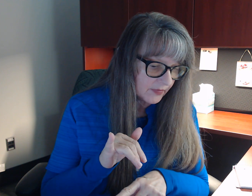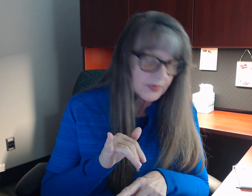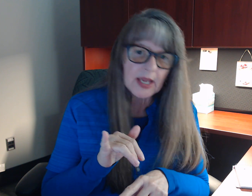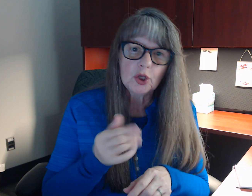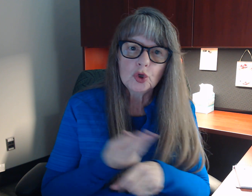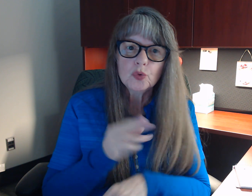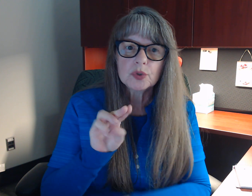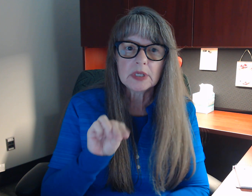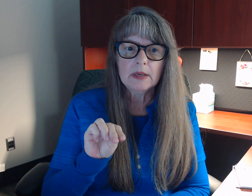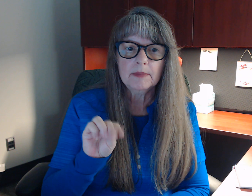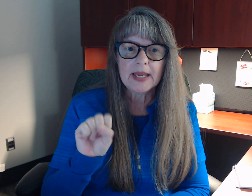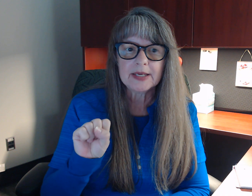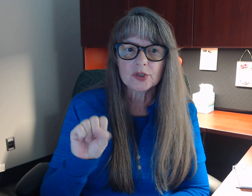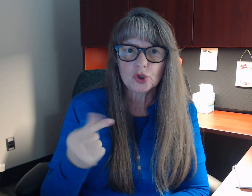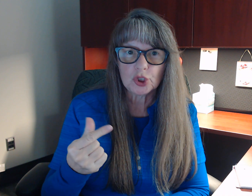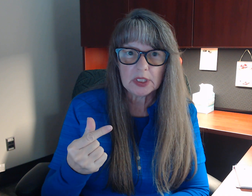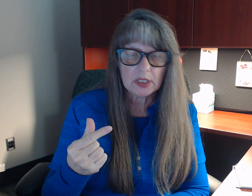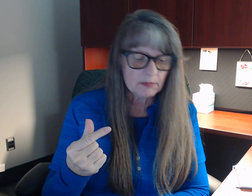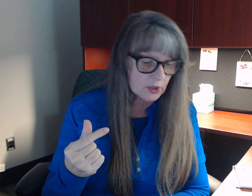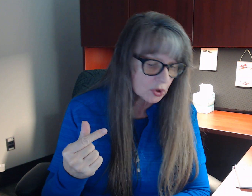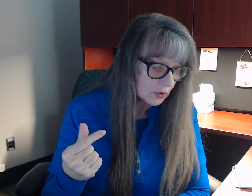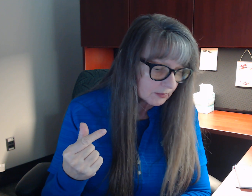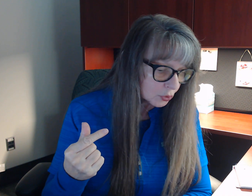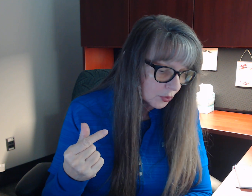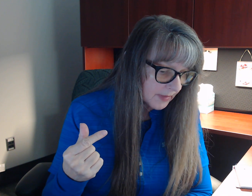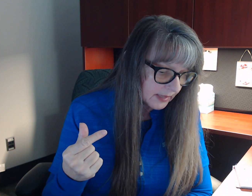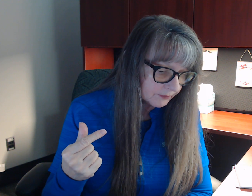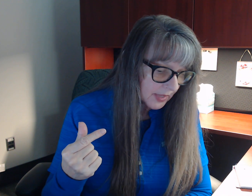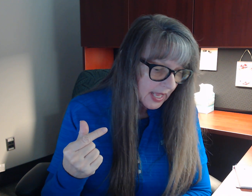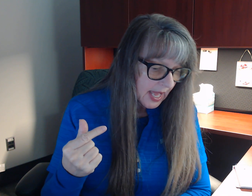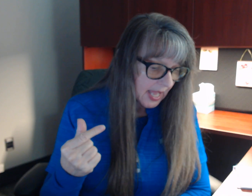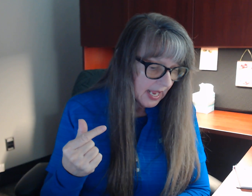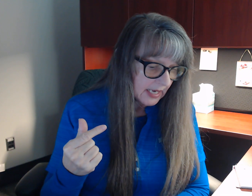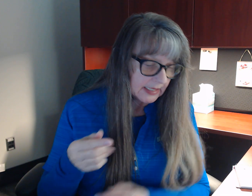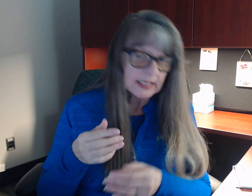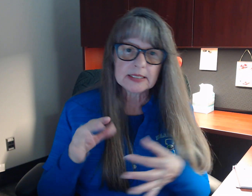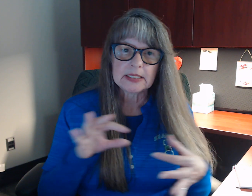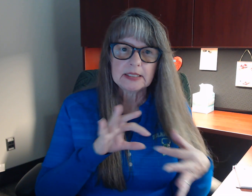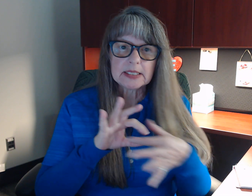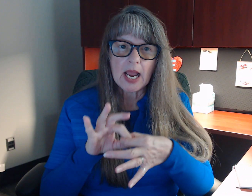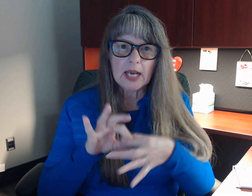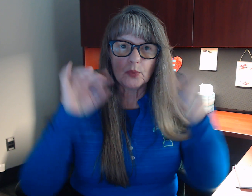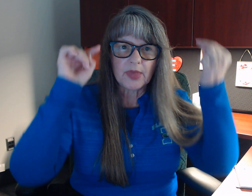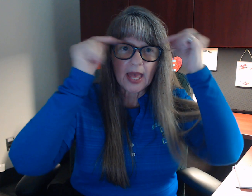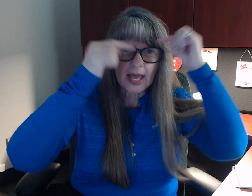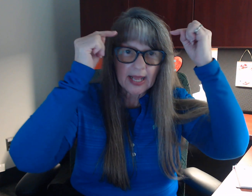they use MSG, monosodium glutamate, and it is tied with